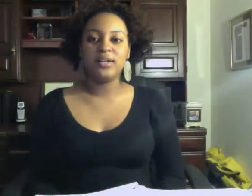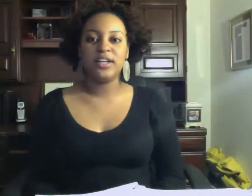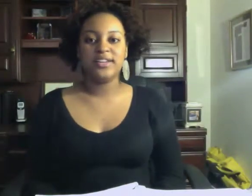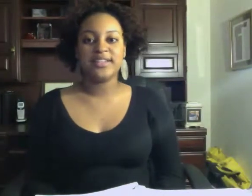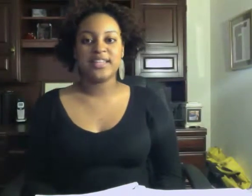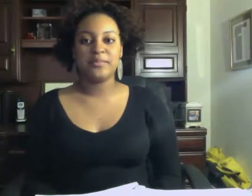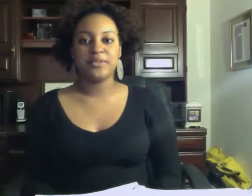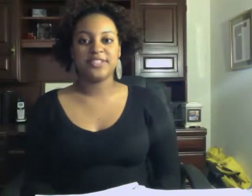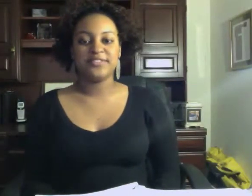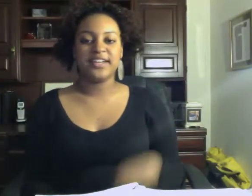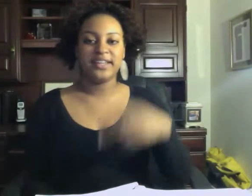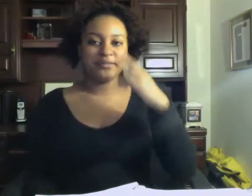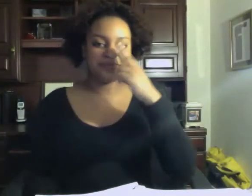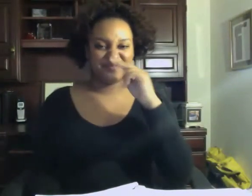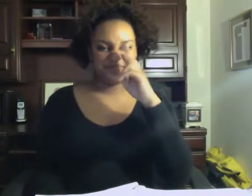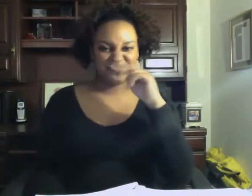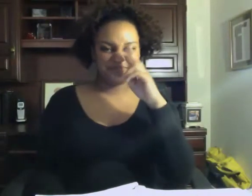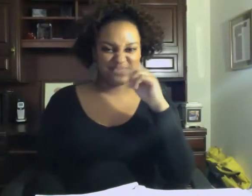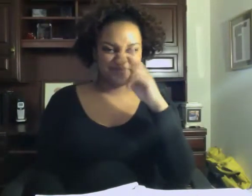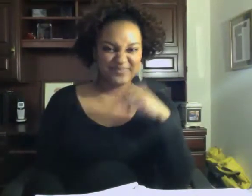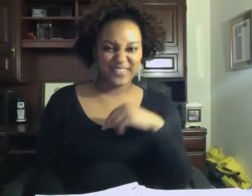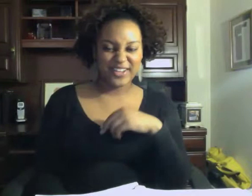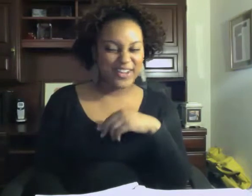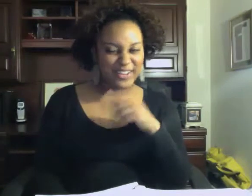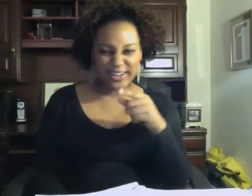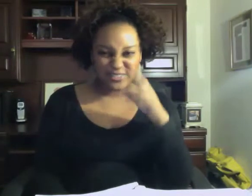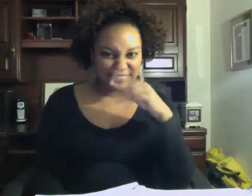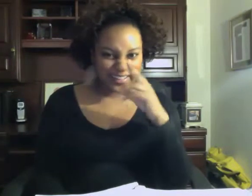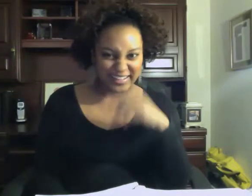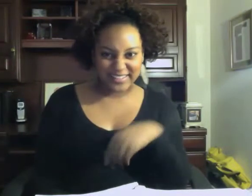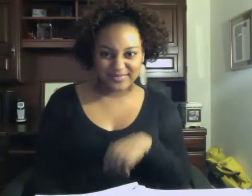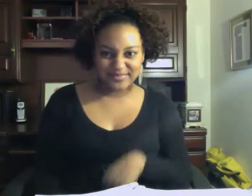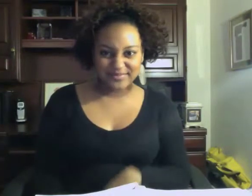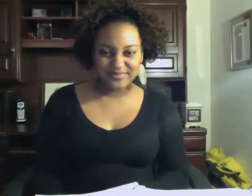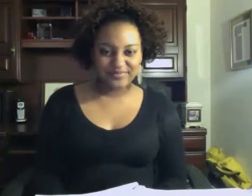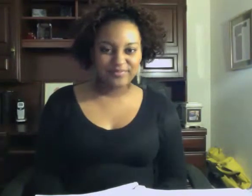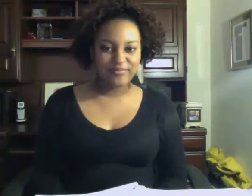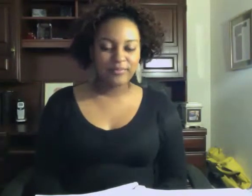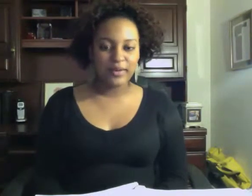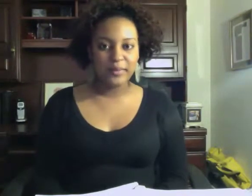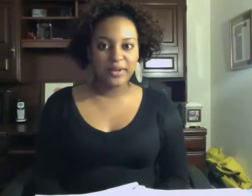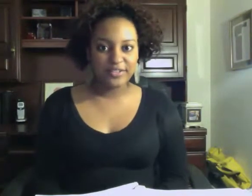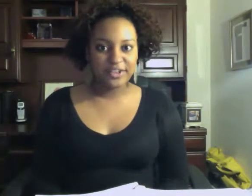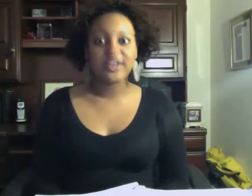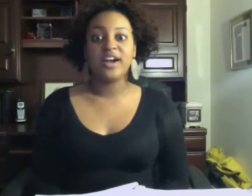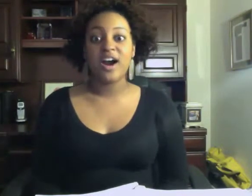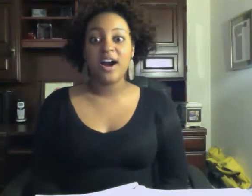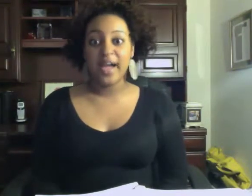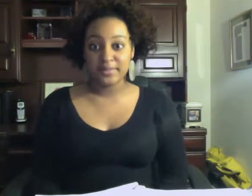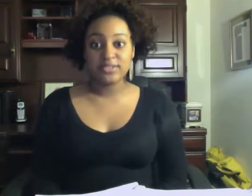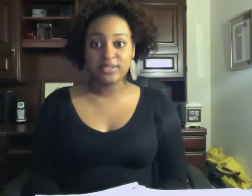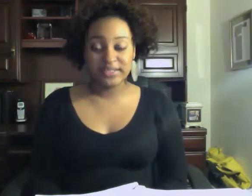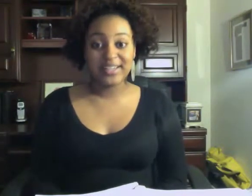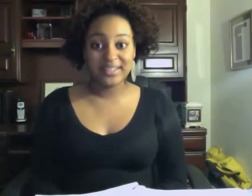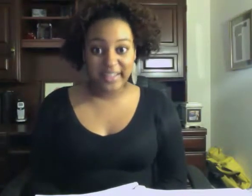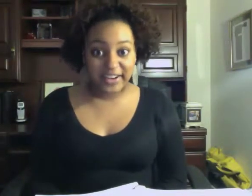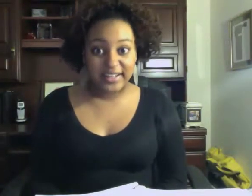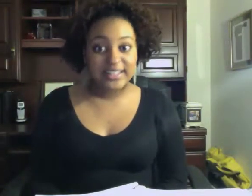Another example is funny. Oh, you're funny. But if you're absolutely hilarious, it's